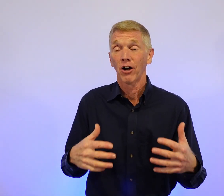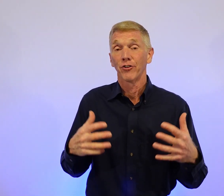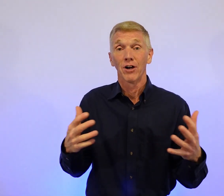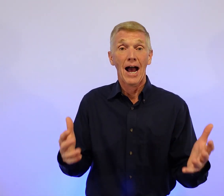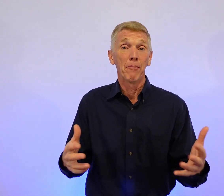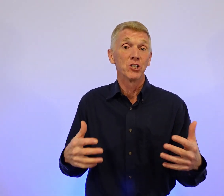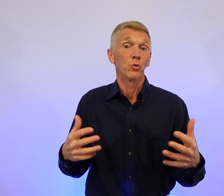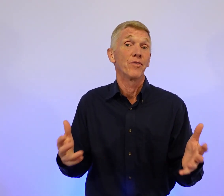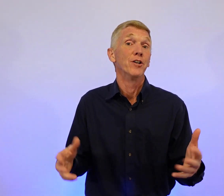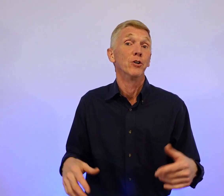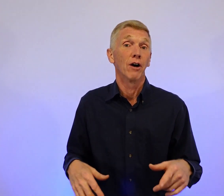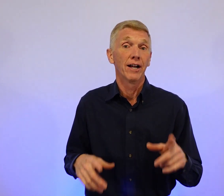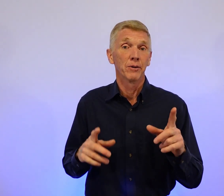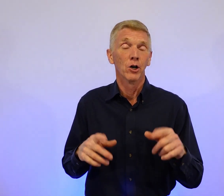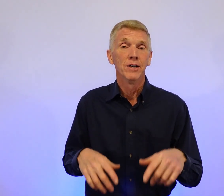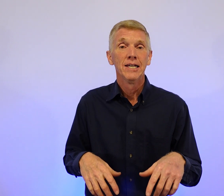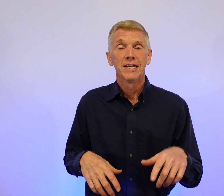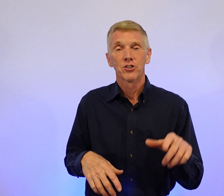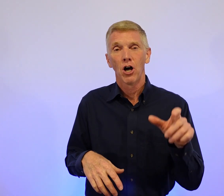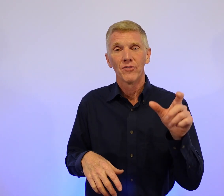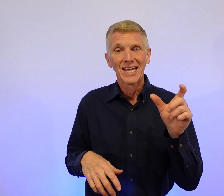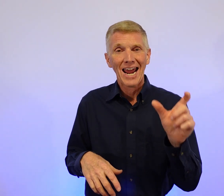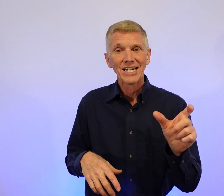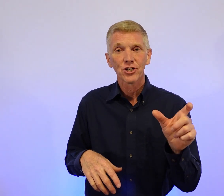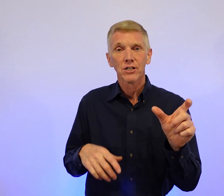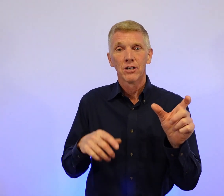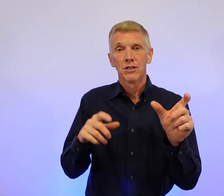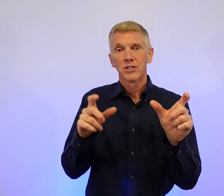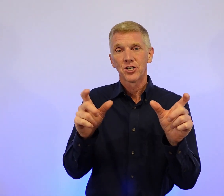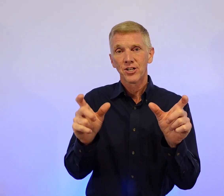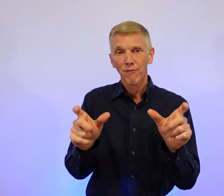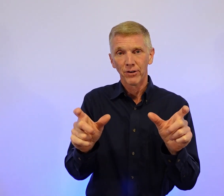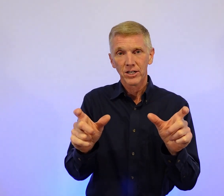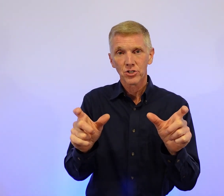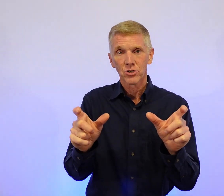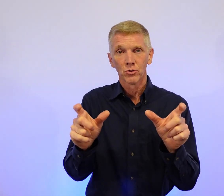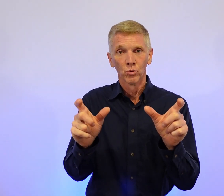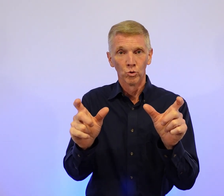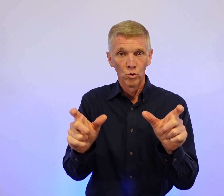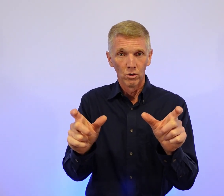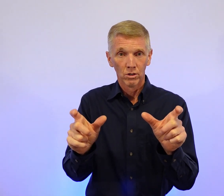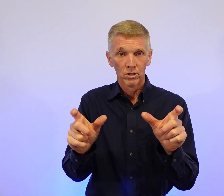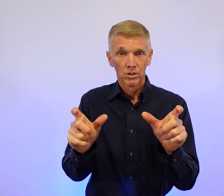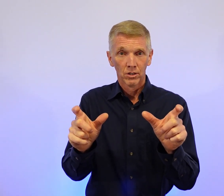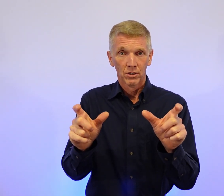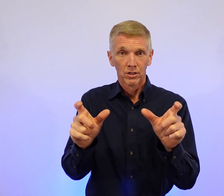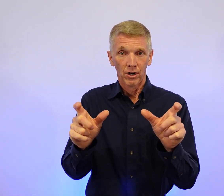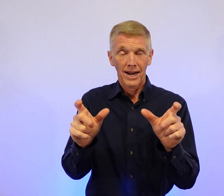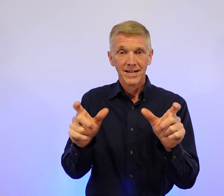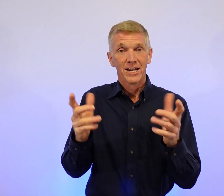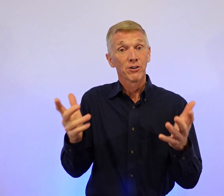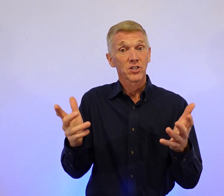their hobbies, what they do. All right, here we go. It's called the Agent Suffix Rule. All right, here is the